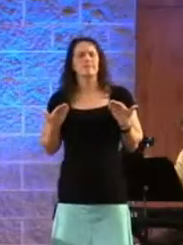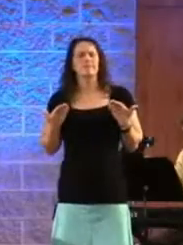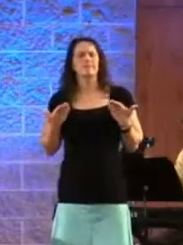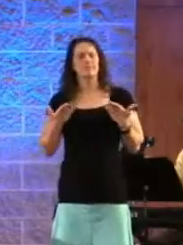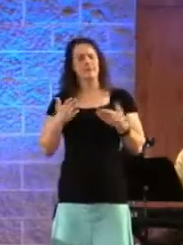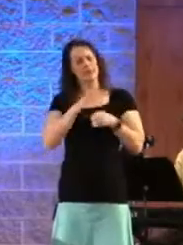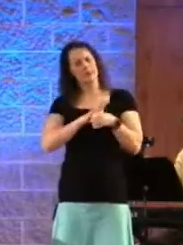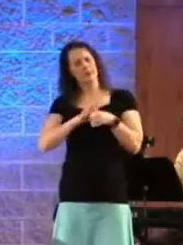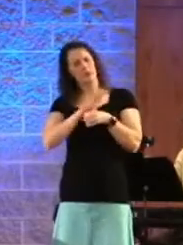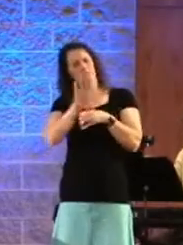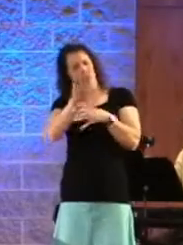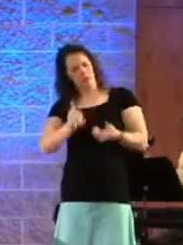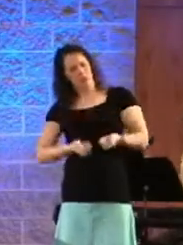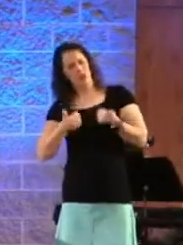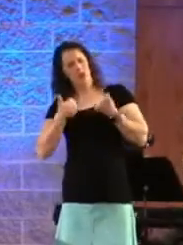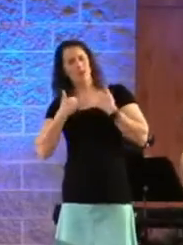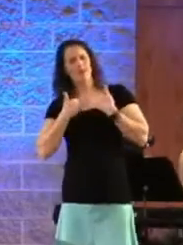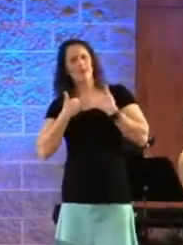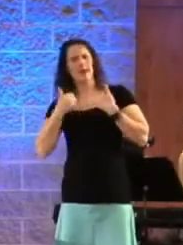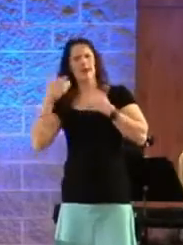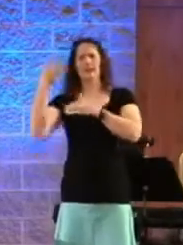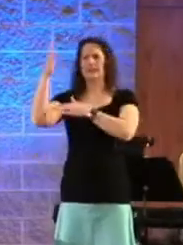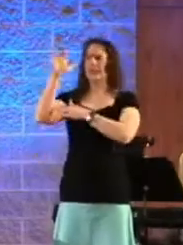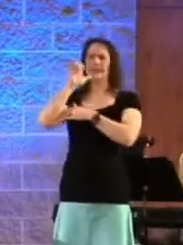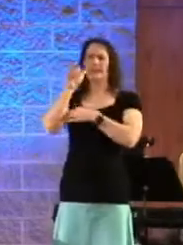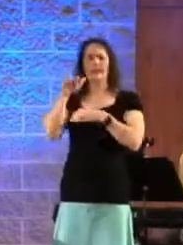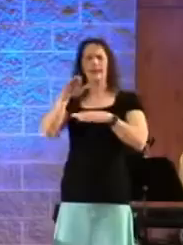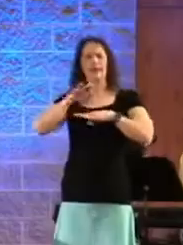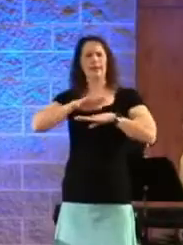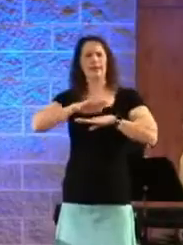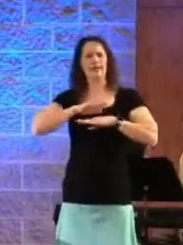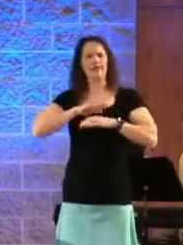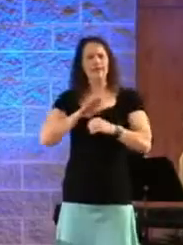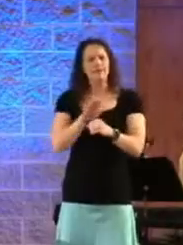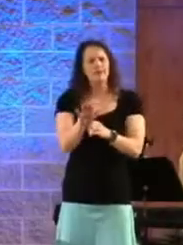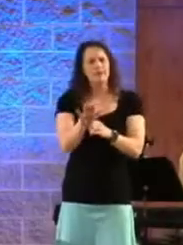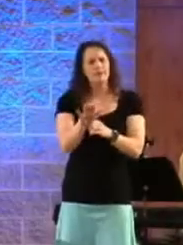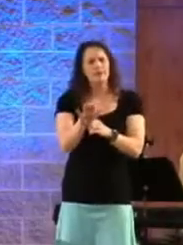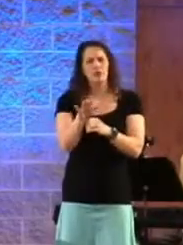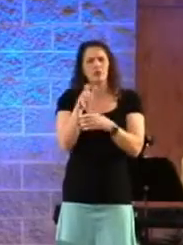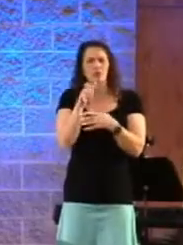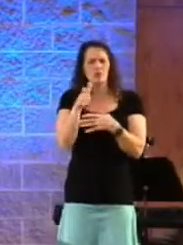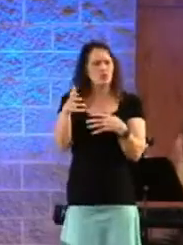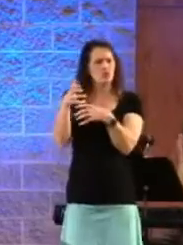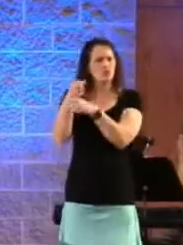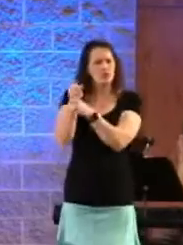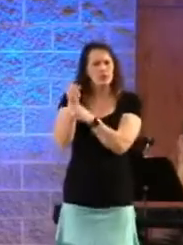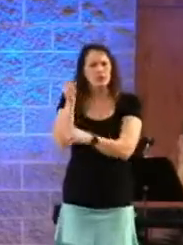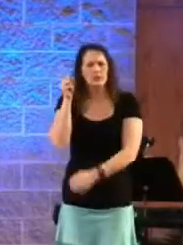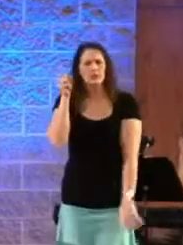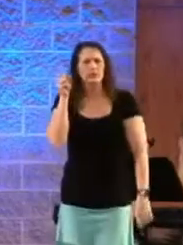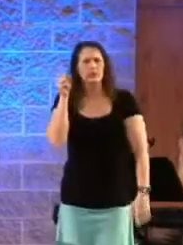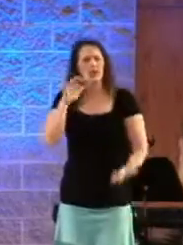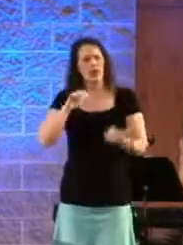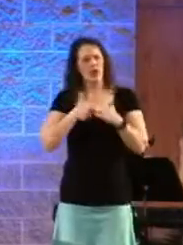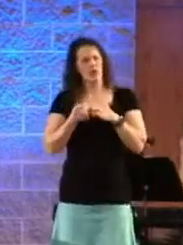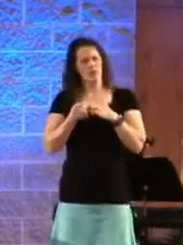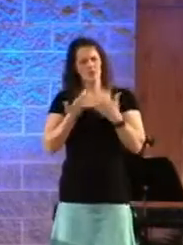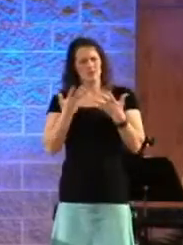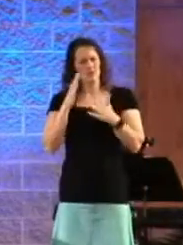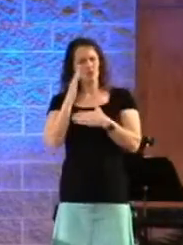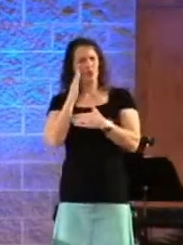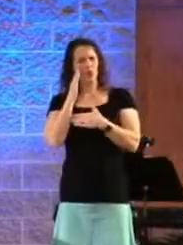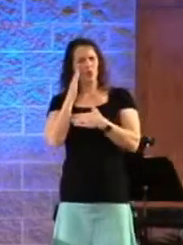where God is not enough for you, where you're not trusting him? How do we know where those areas are? How can we identify